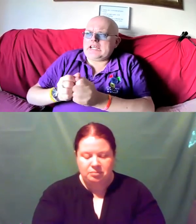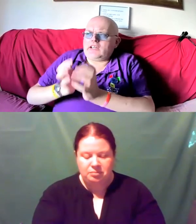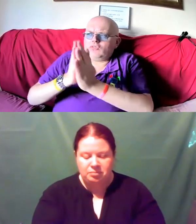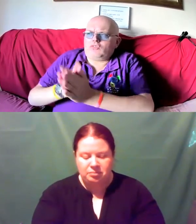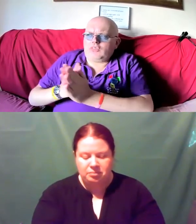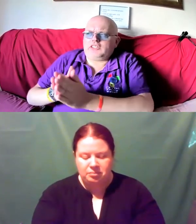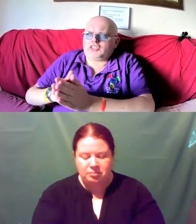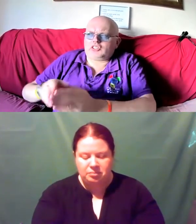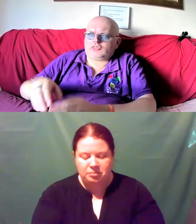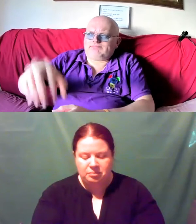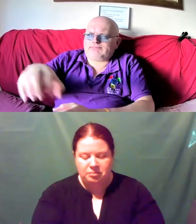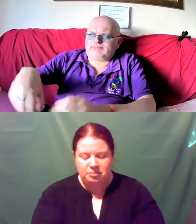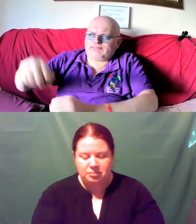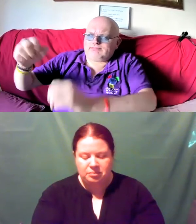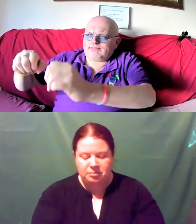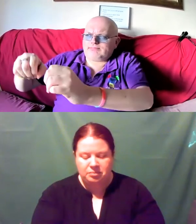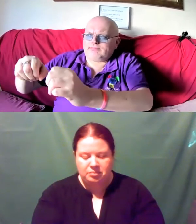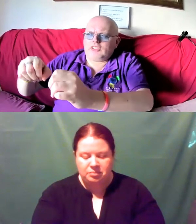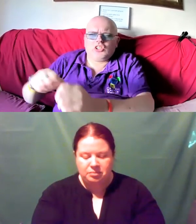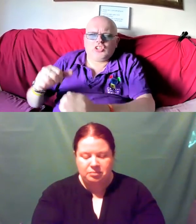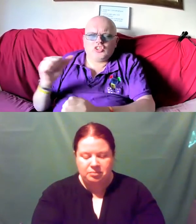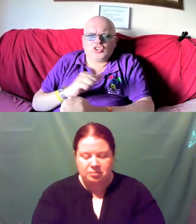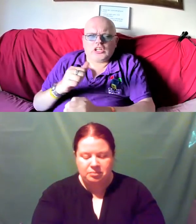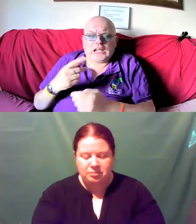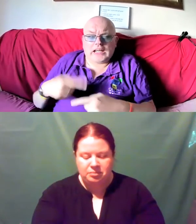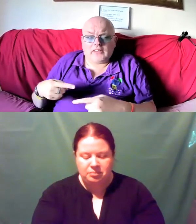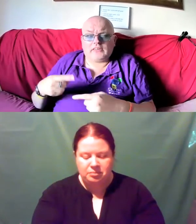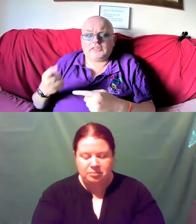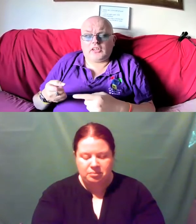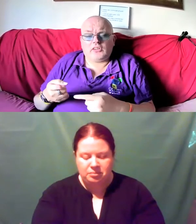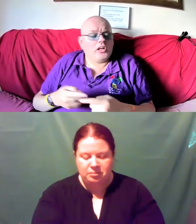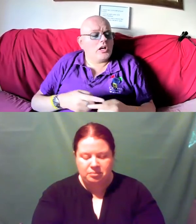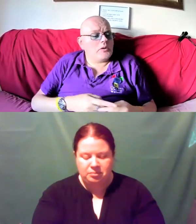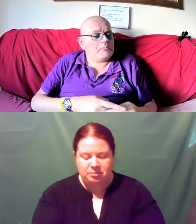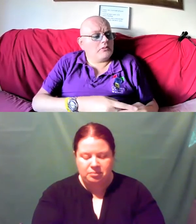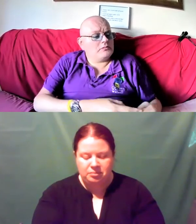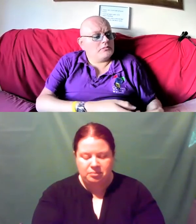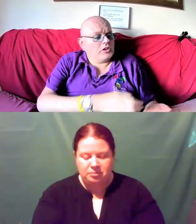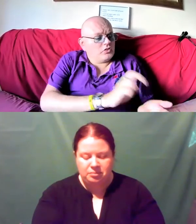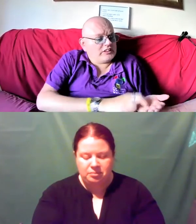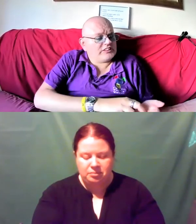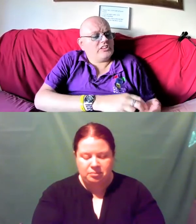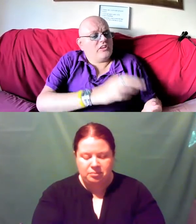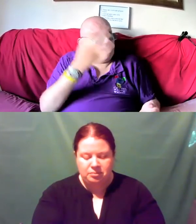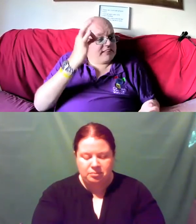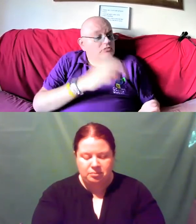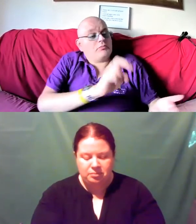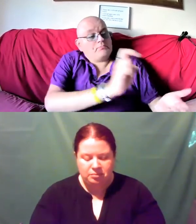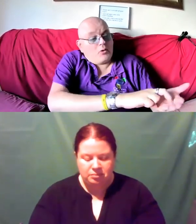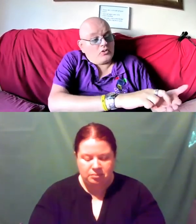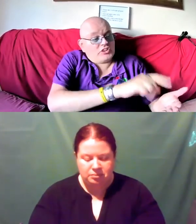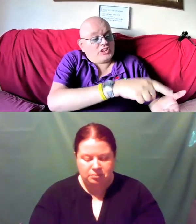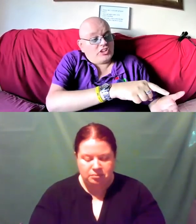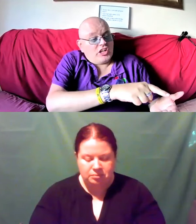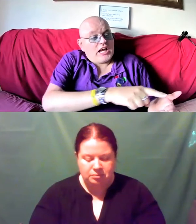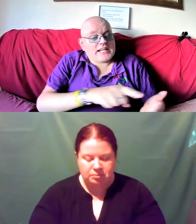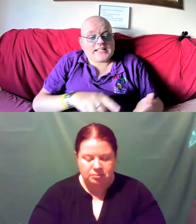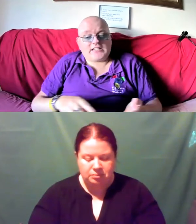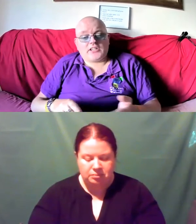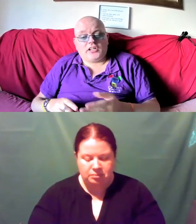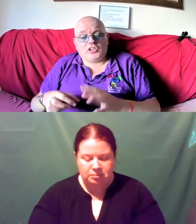booked the register office for May 2012 on the Saturday, and we were going to have a blessing at a local Unitarian church on the Sunday.